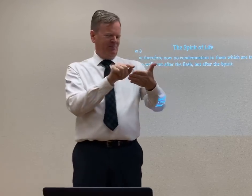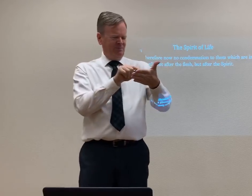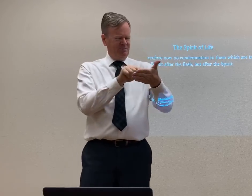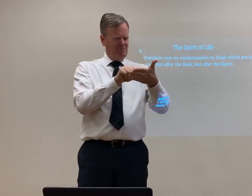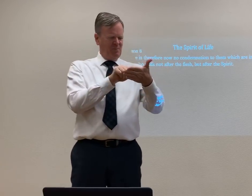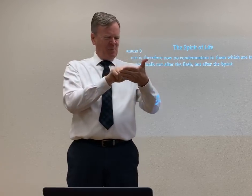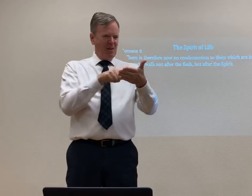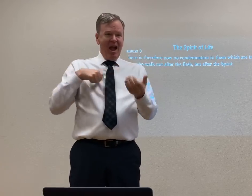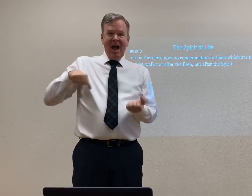and...